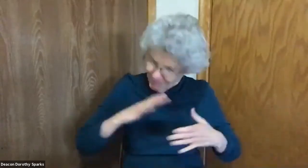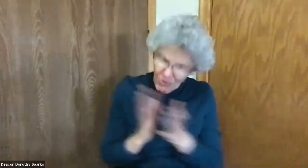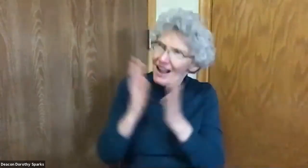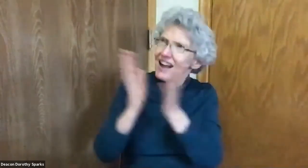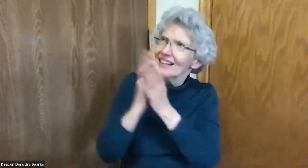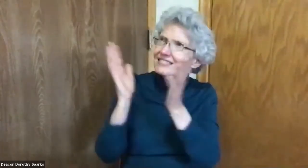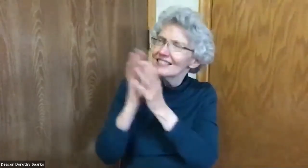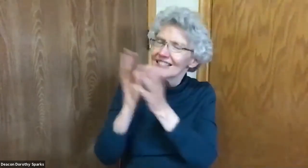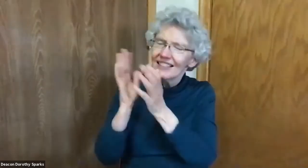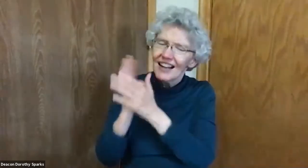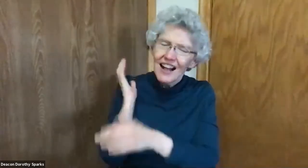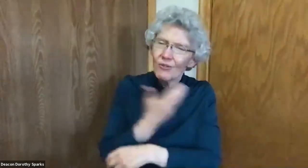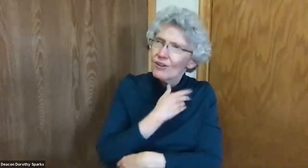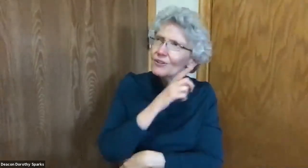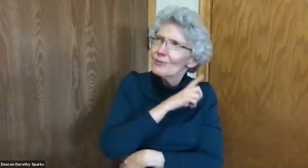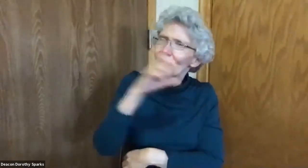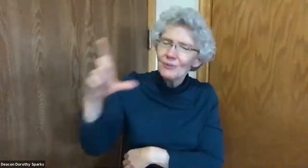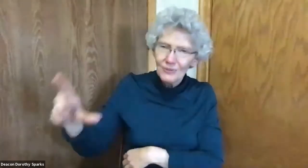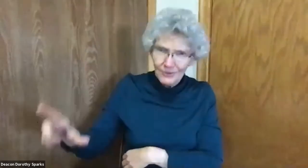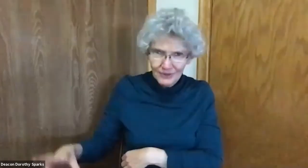Our hearts praise you, O Lord.